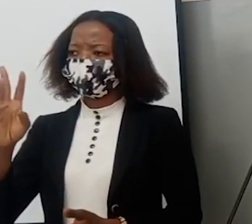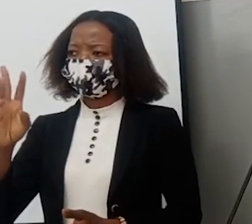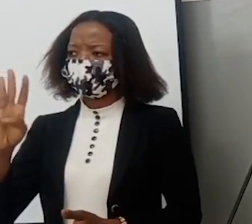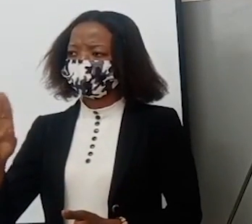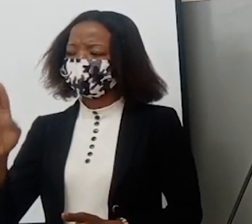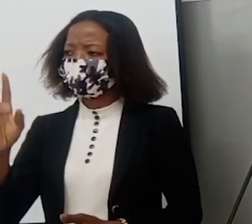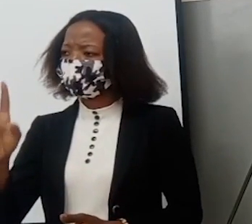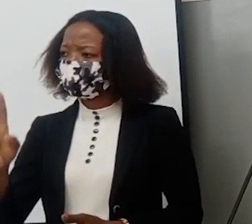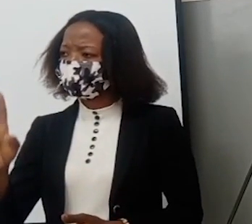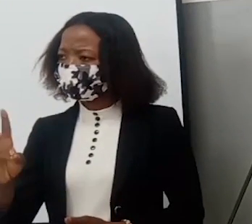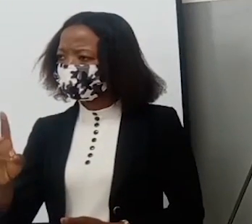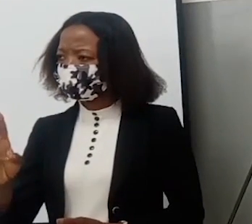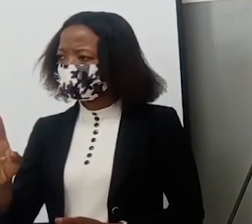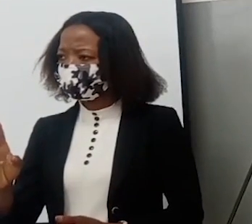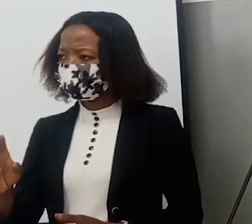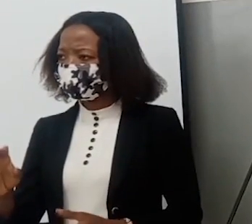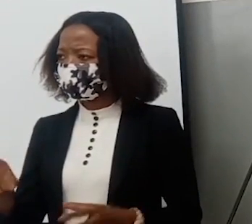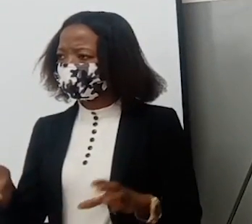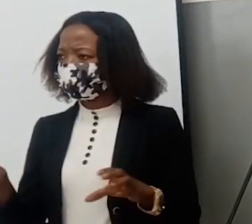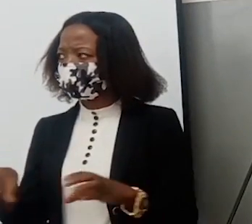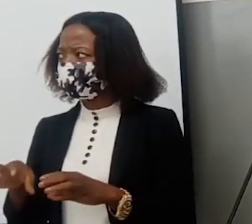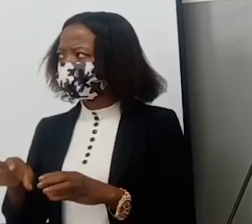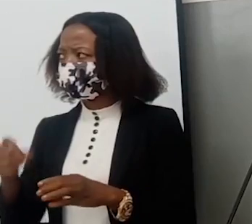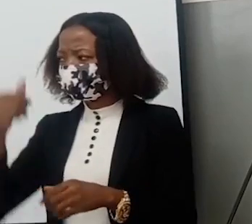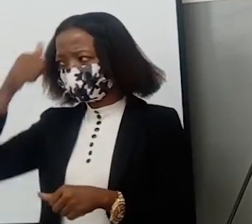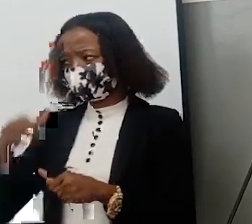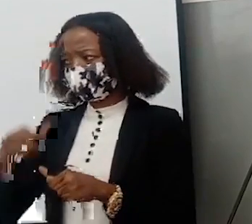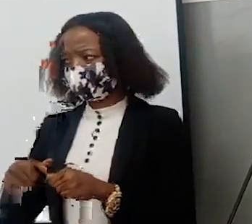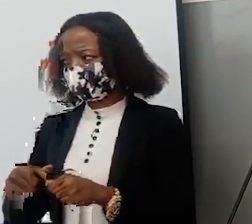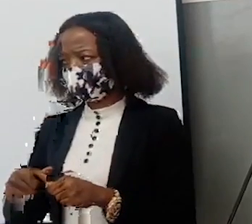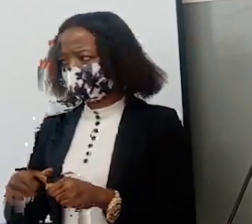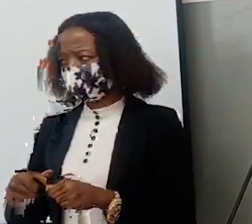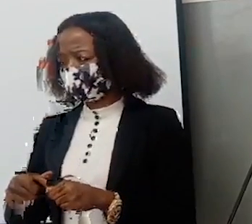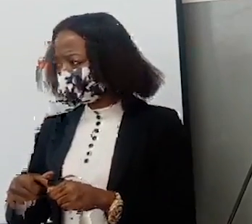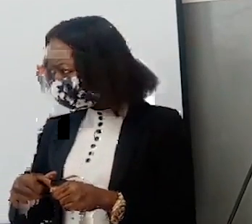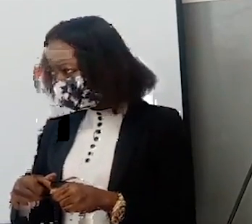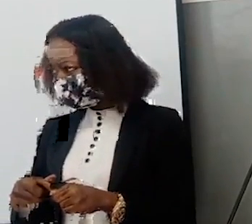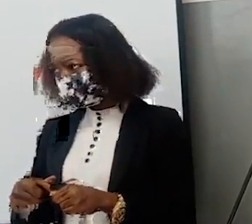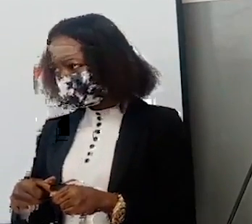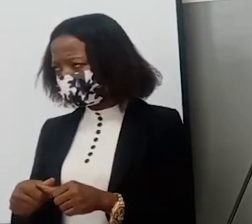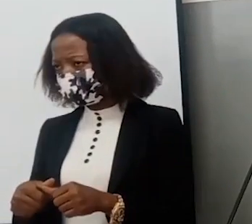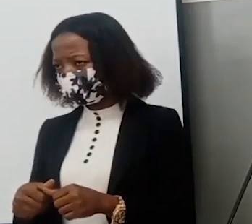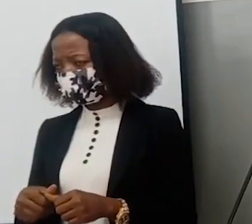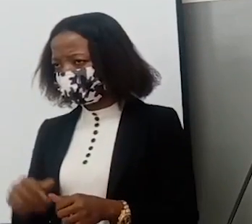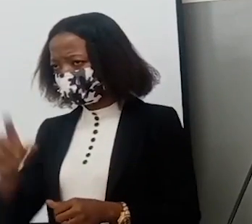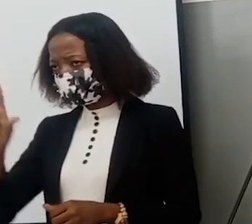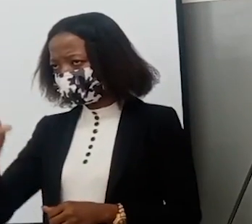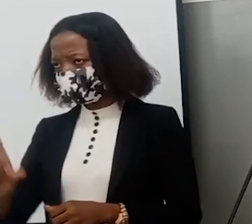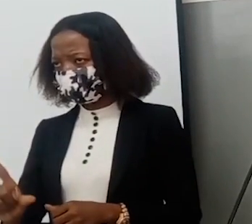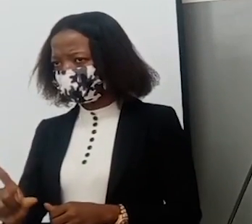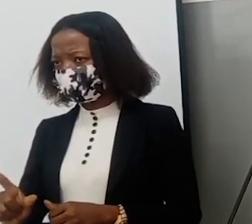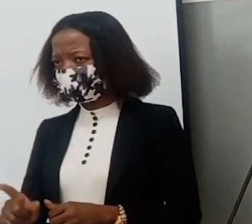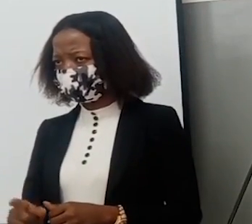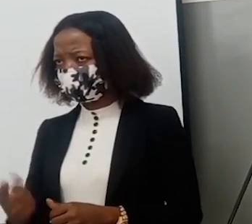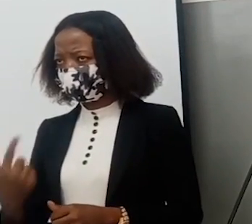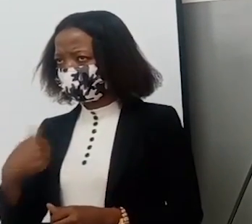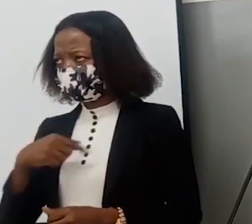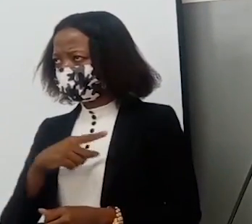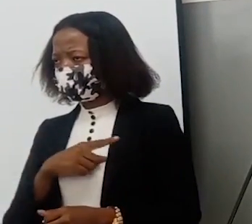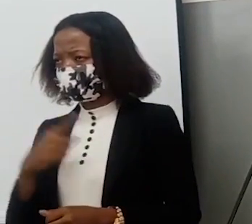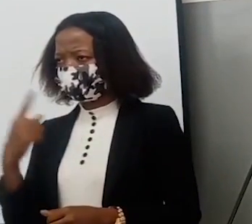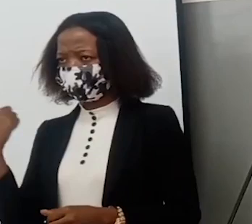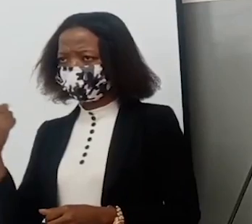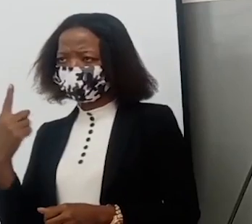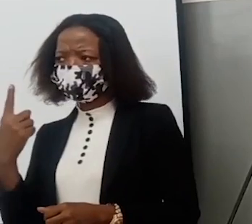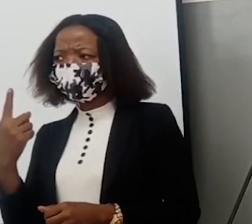occupied. We recall that when we scaled down on the workforce, because case numbers were low, we also scaled down